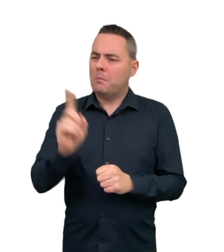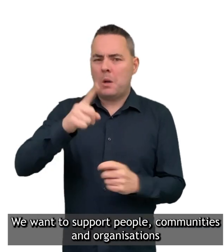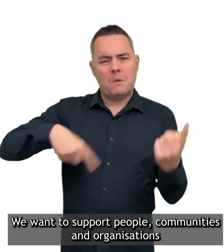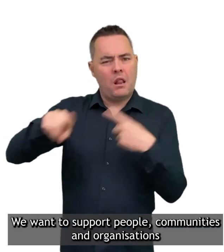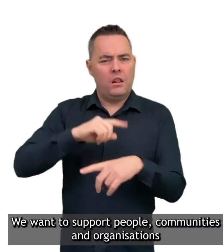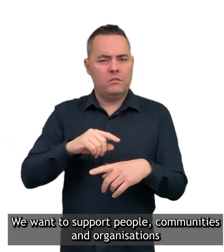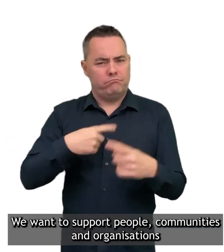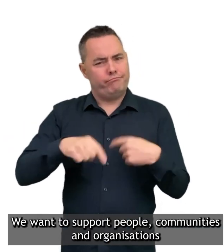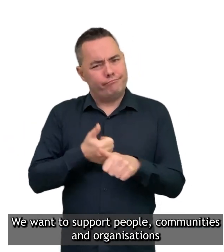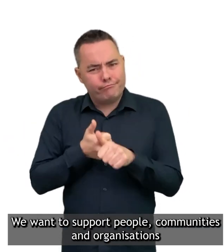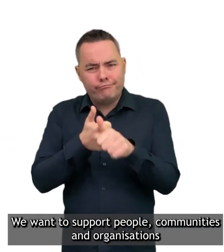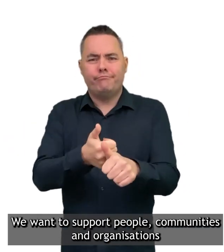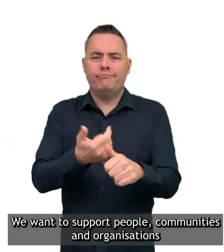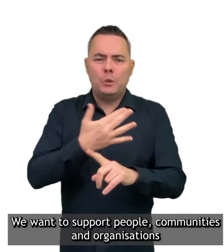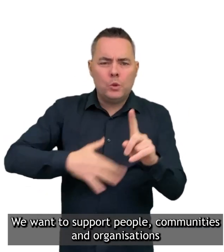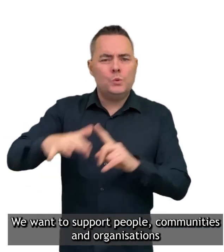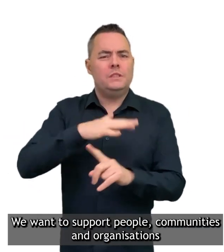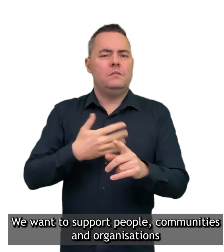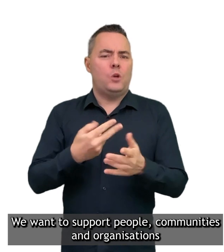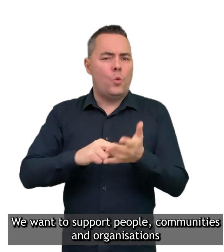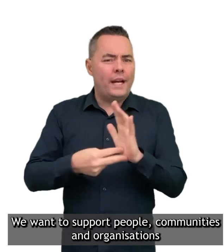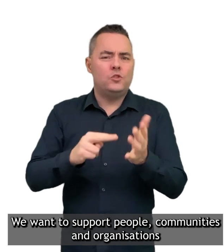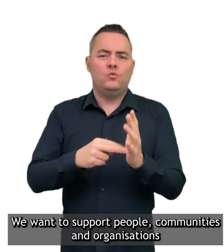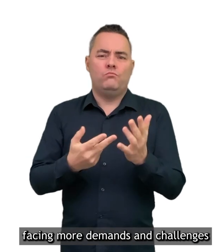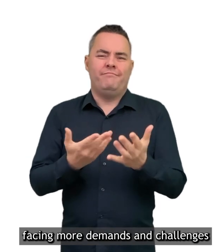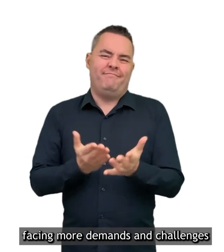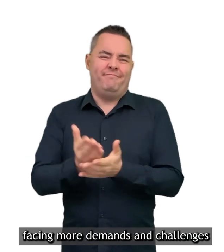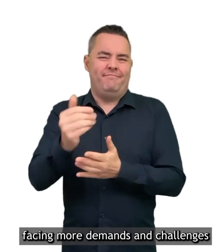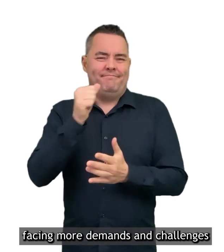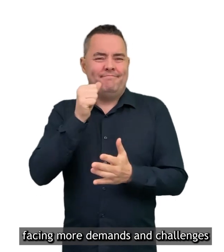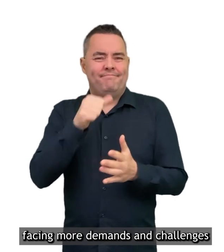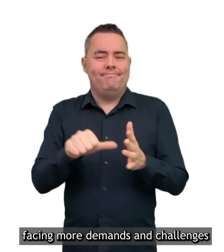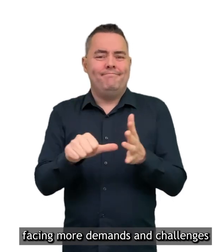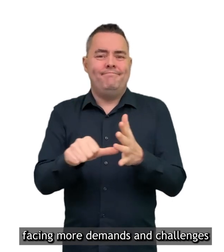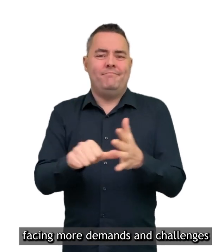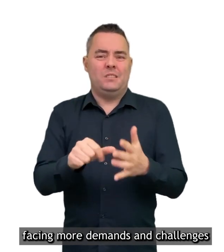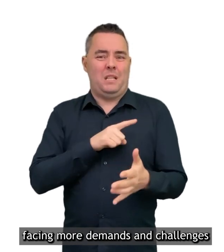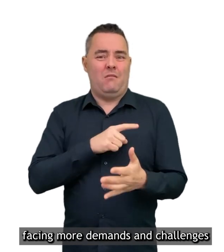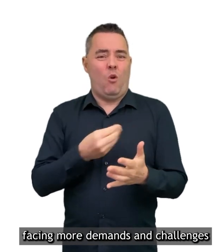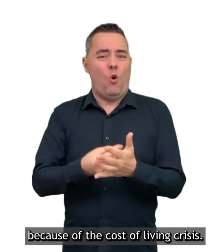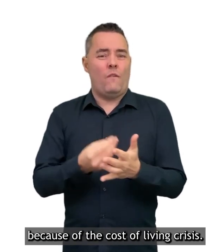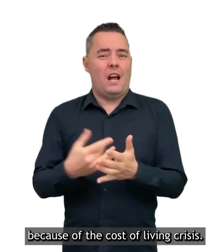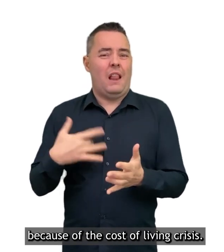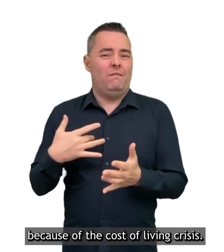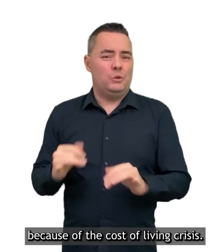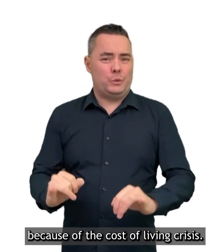We want to support people, communities and organisations facing more demands and challenges because of the cost of